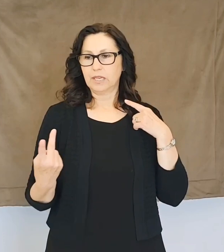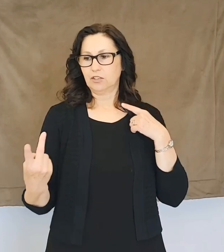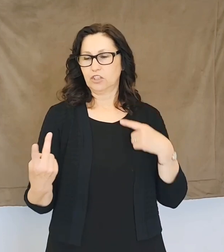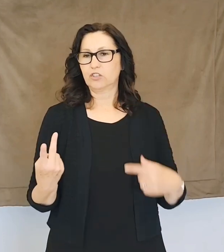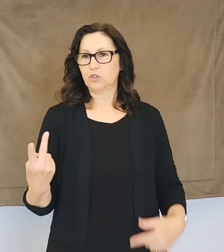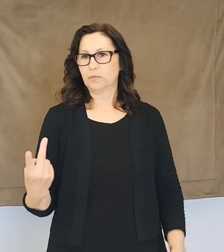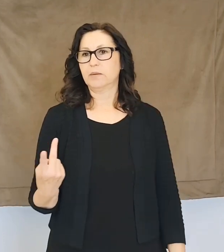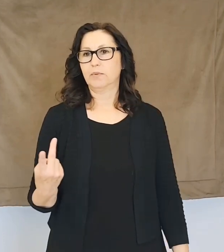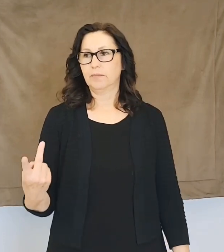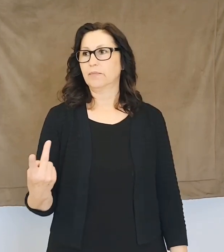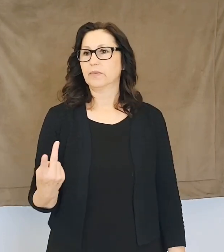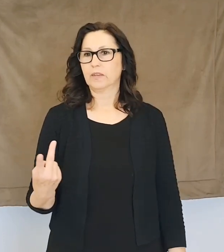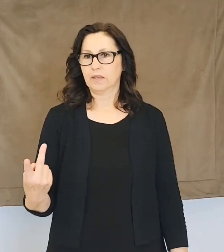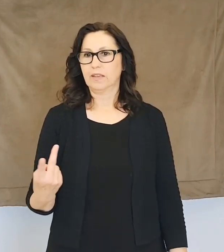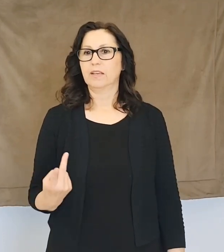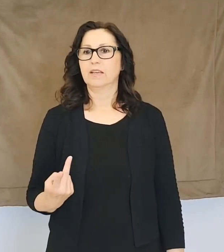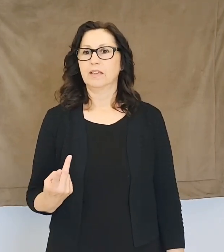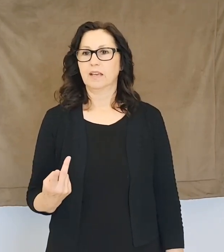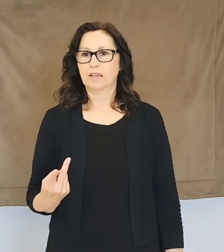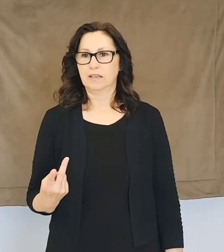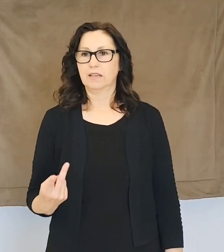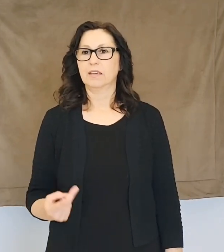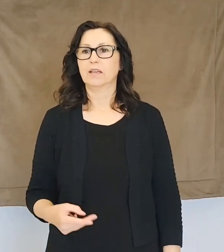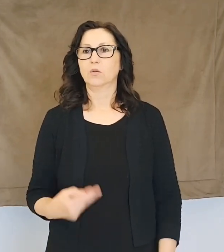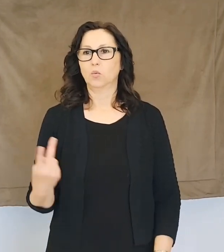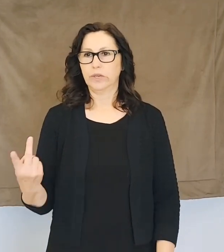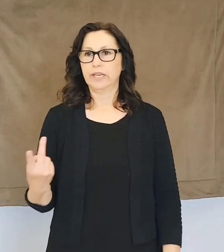meaning just two people. Okay. We.